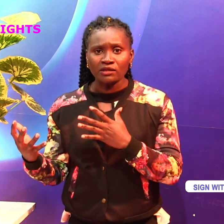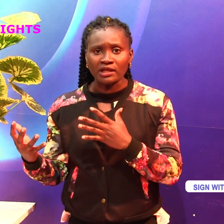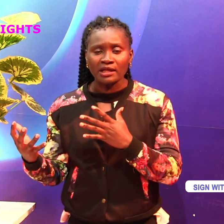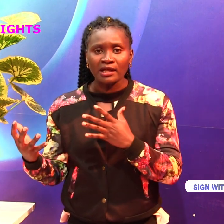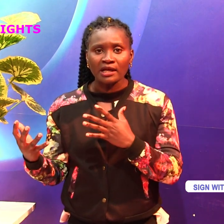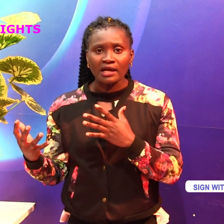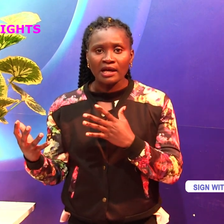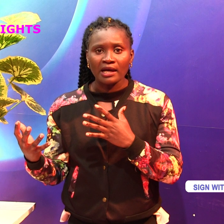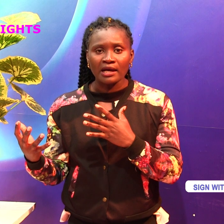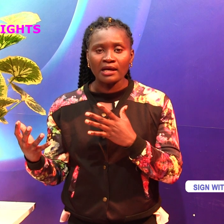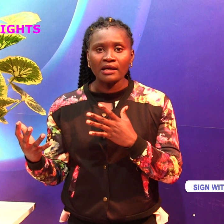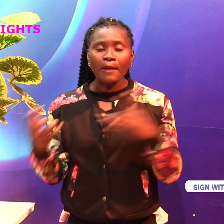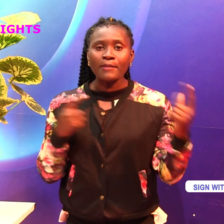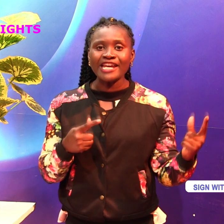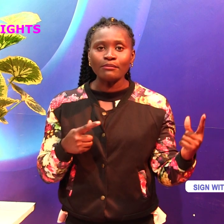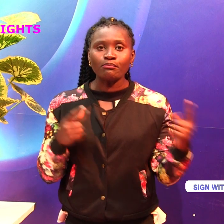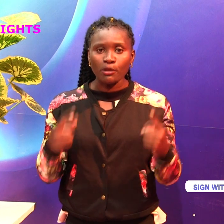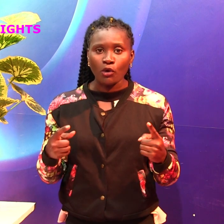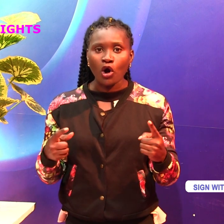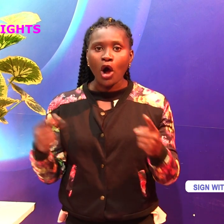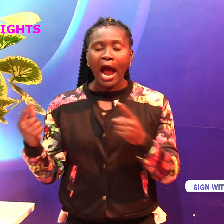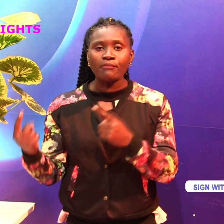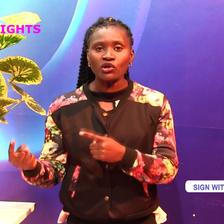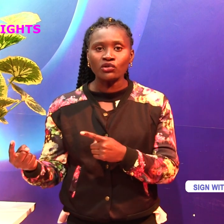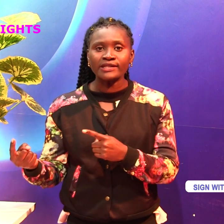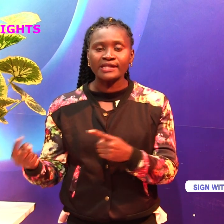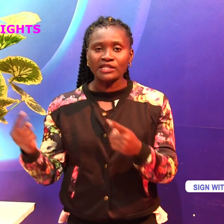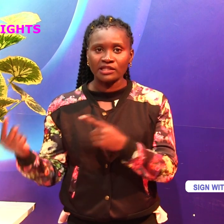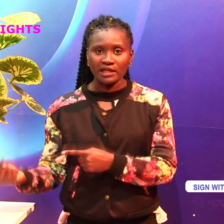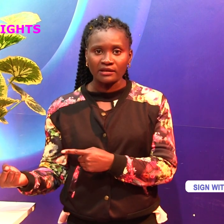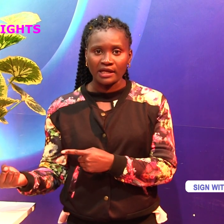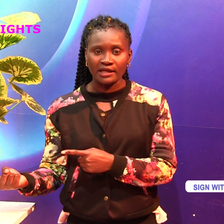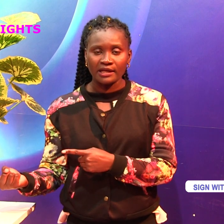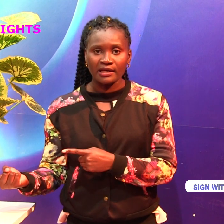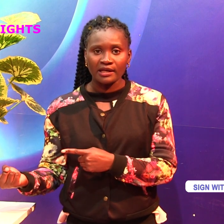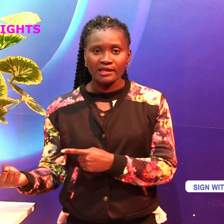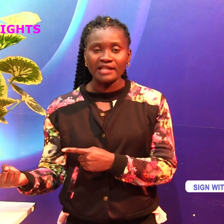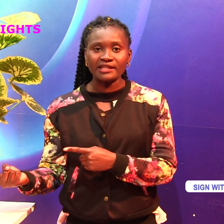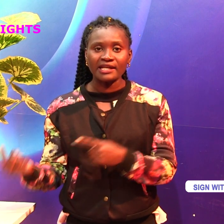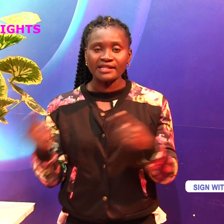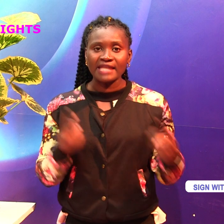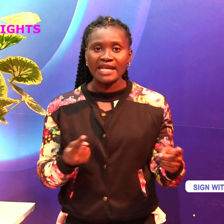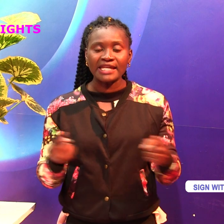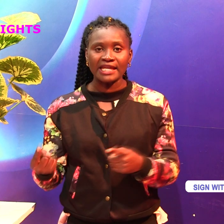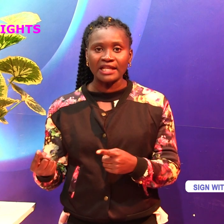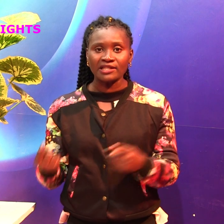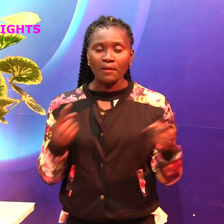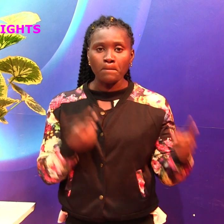children. Many people abuse children. That is the signed English.